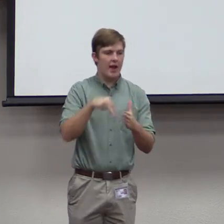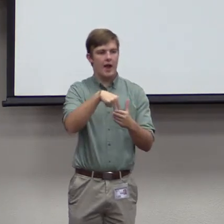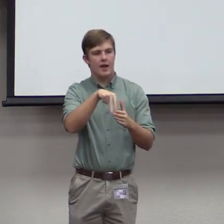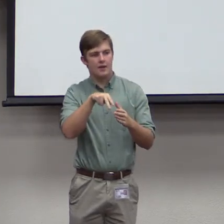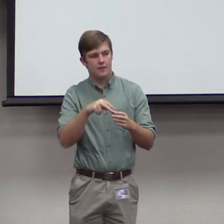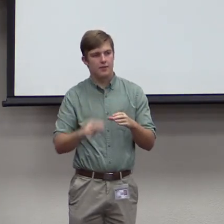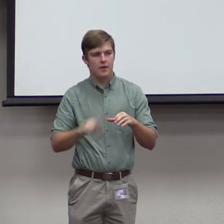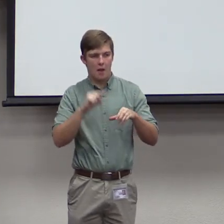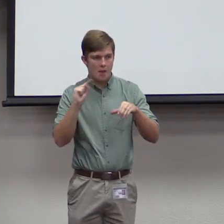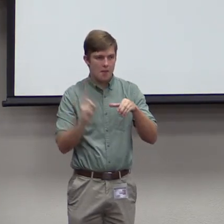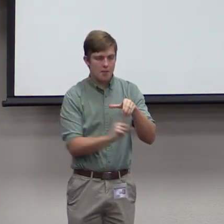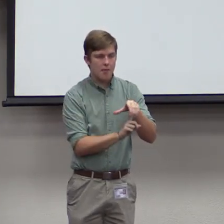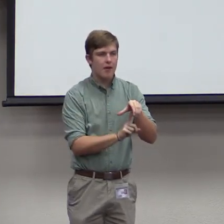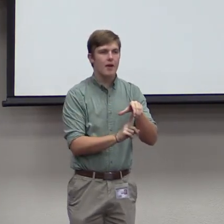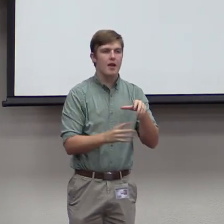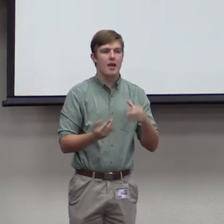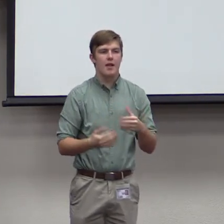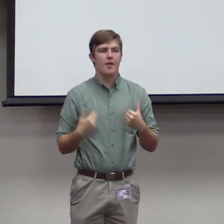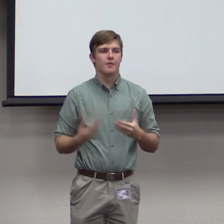out of that grave.